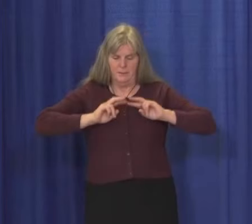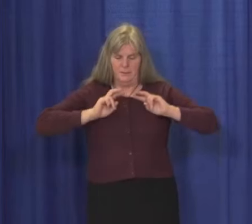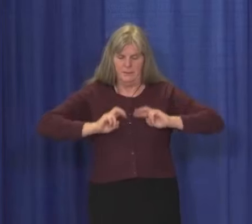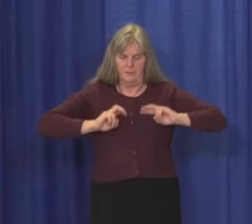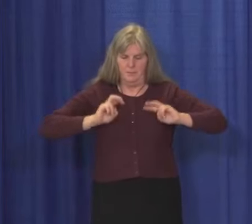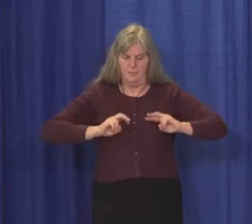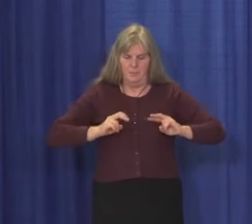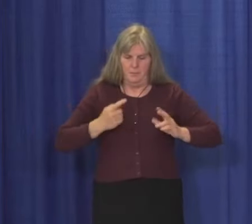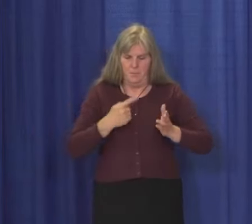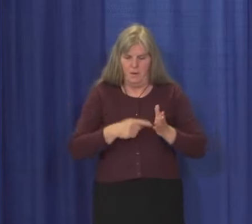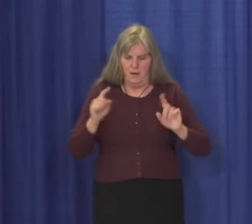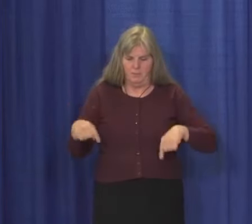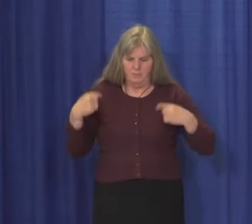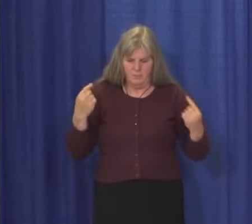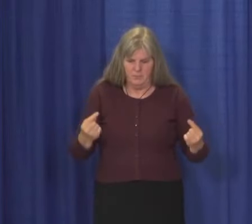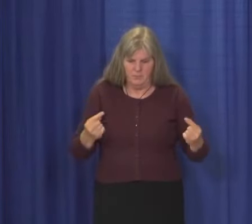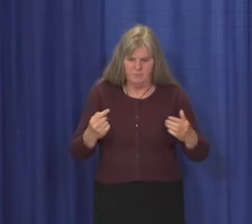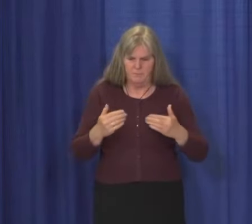is next.